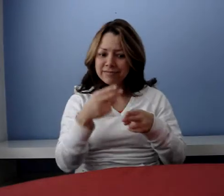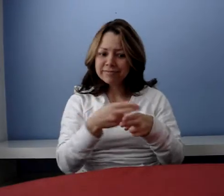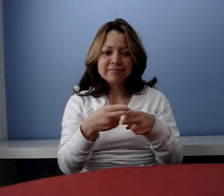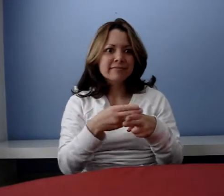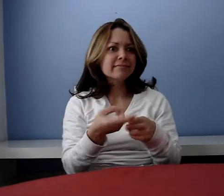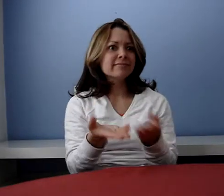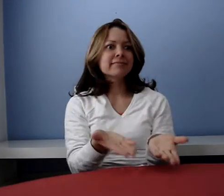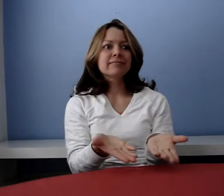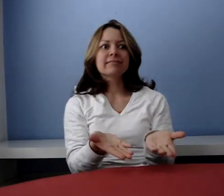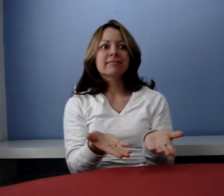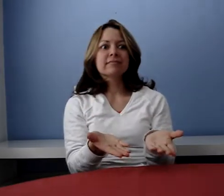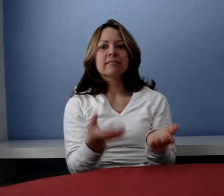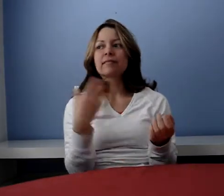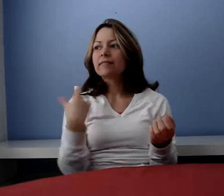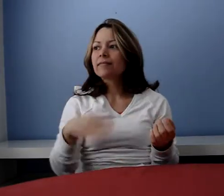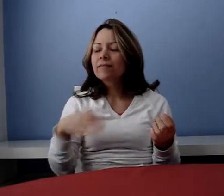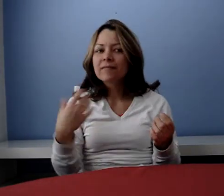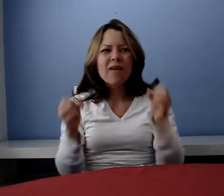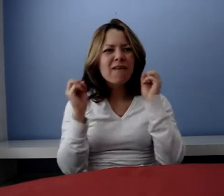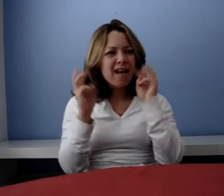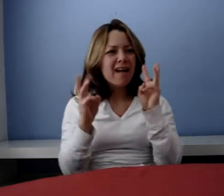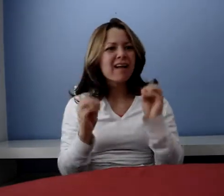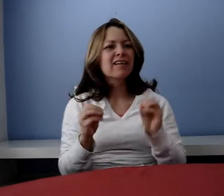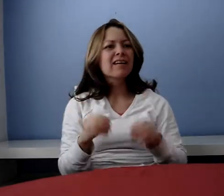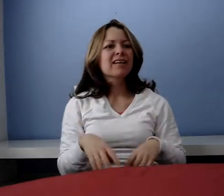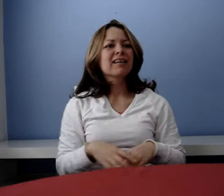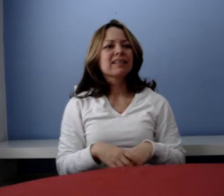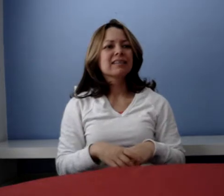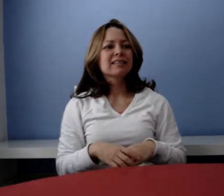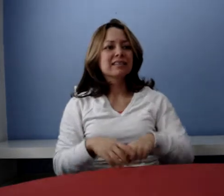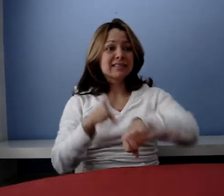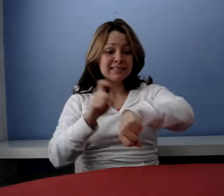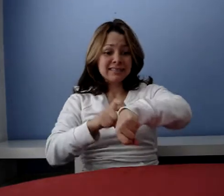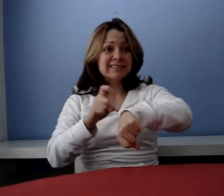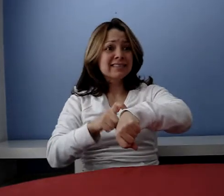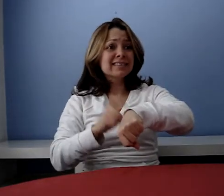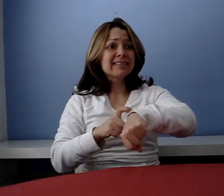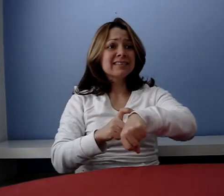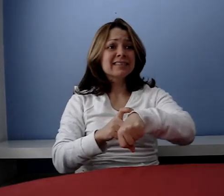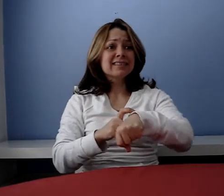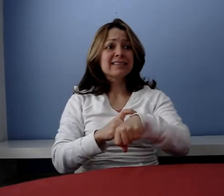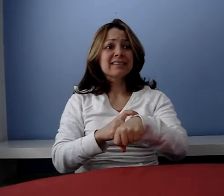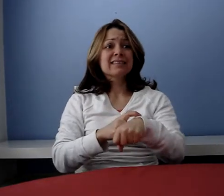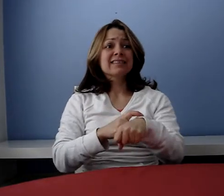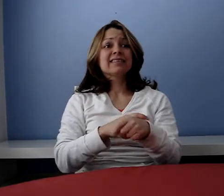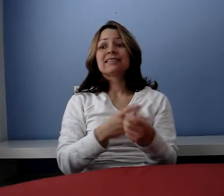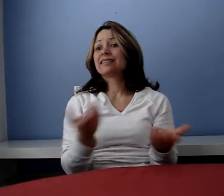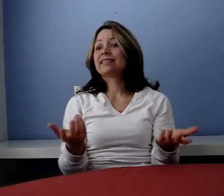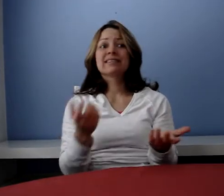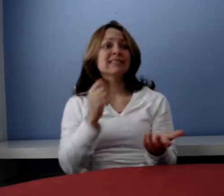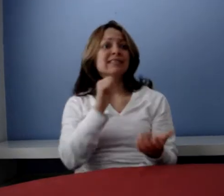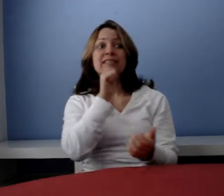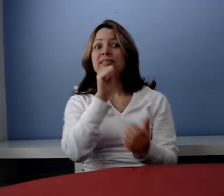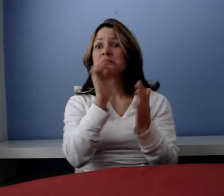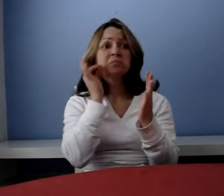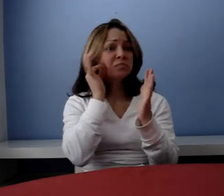And strong as an ox? Yes, sir. An ox is strong? An ox